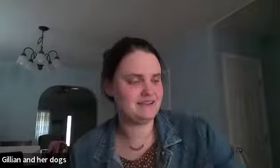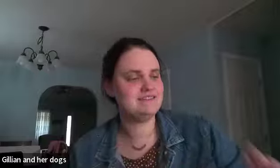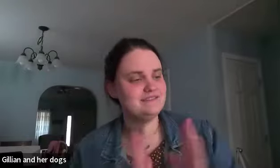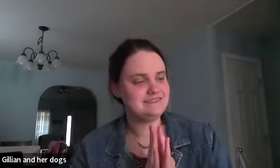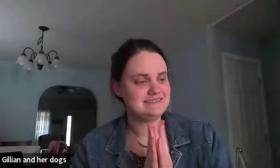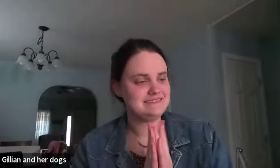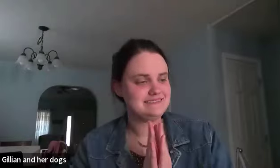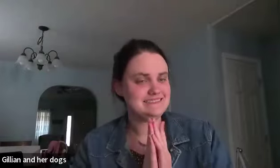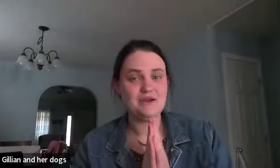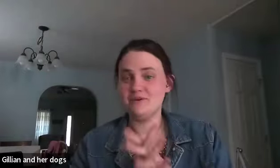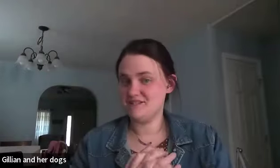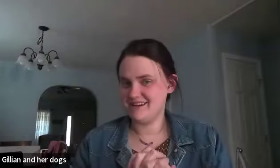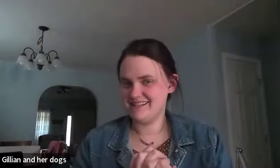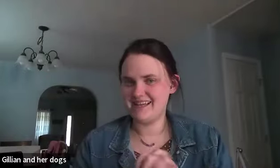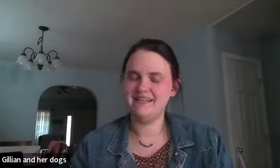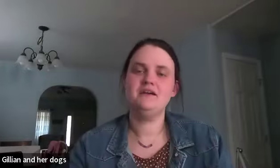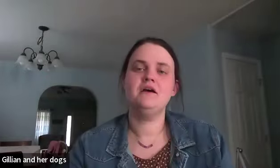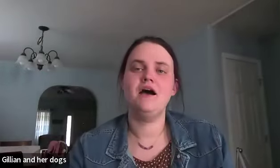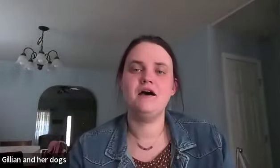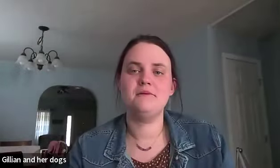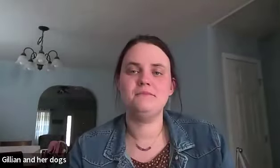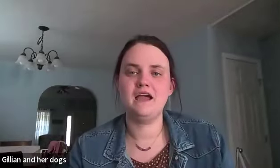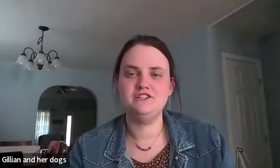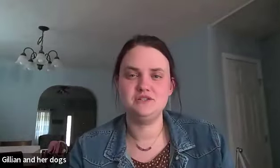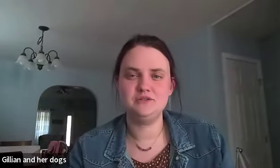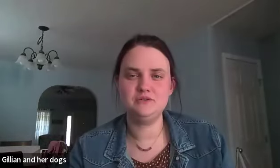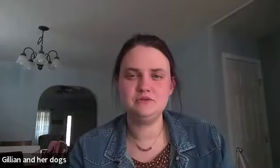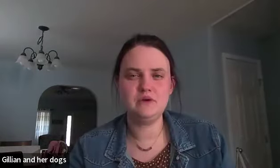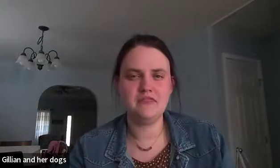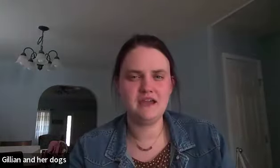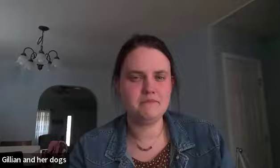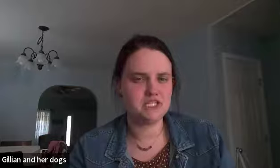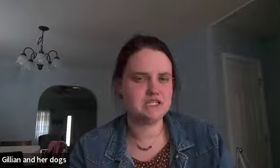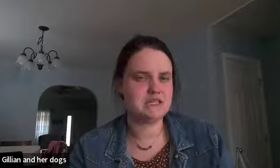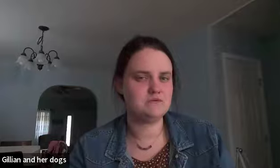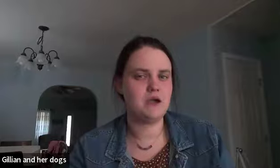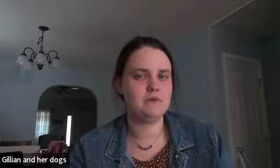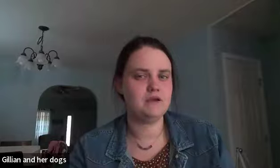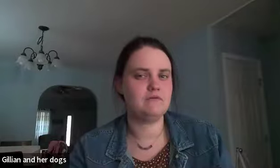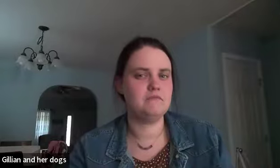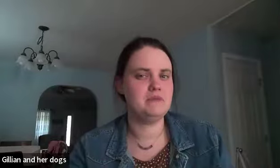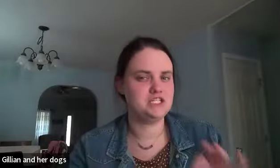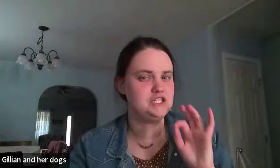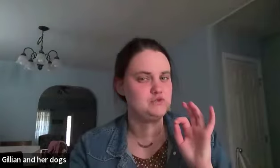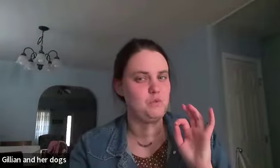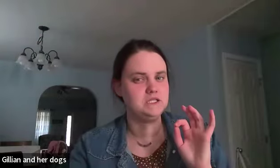signs, which is very exciting. I think I mentioned this last week. I'm gonna mention it just